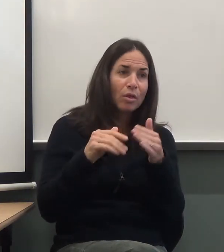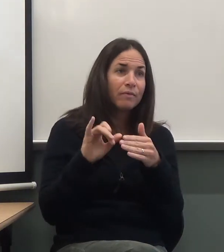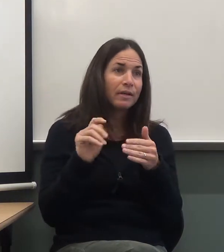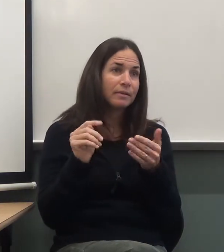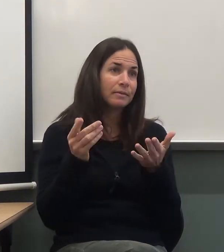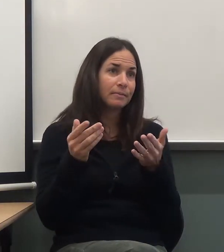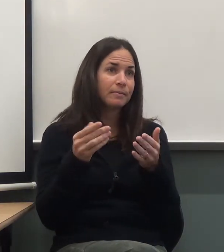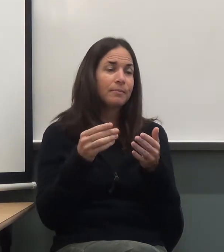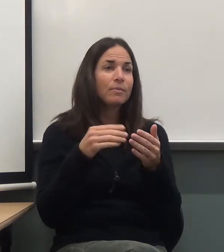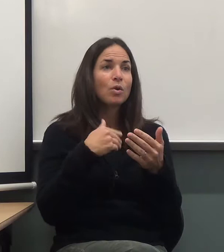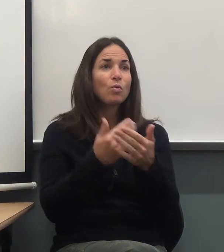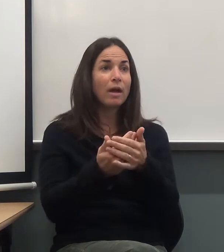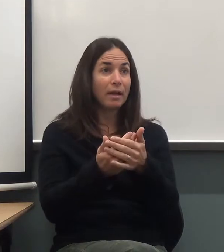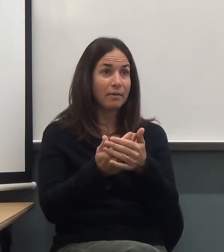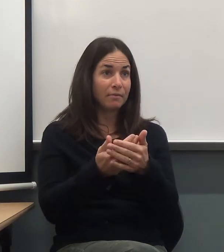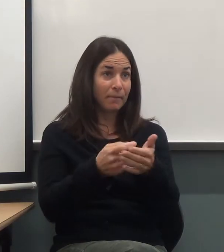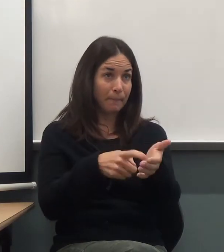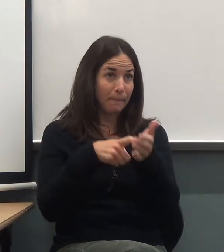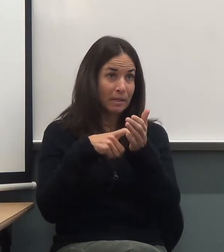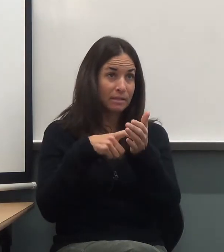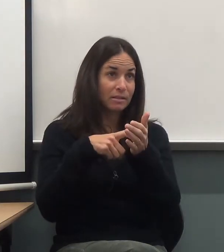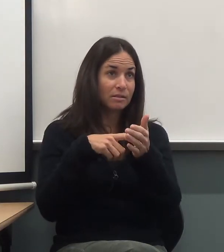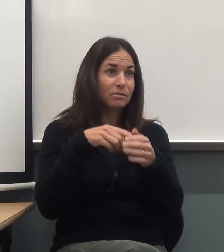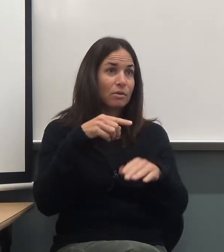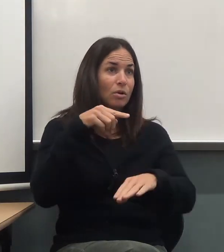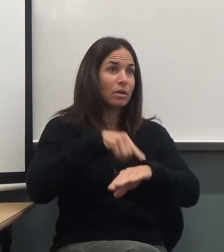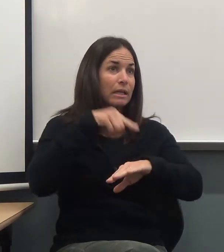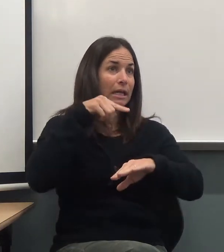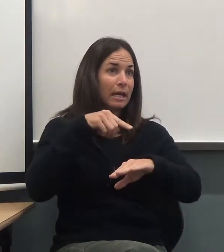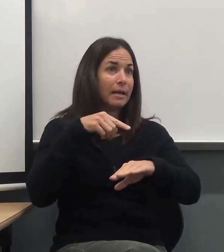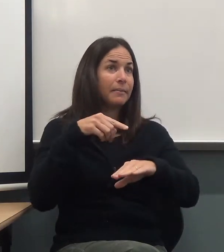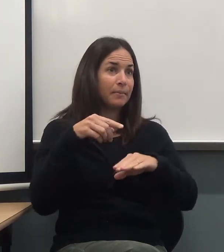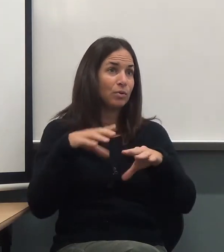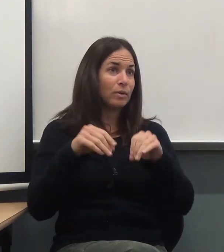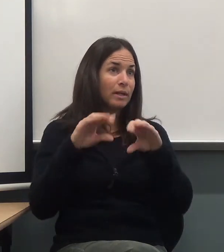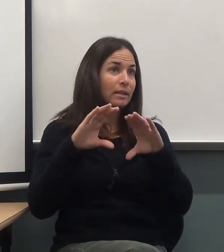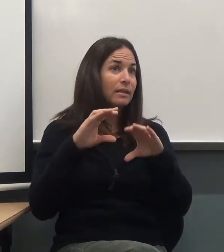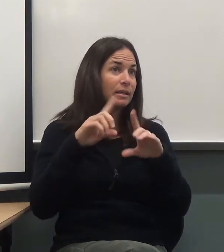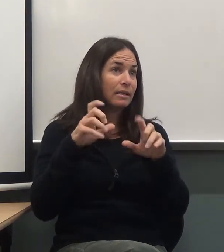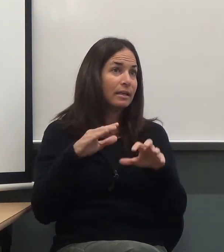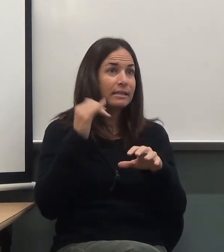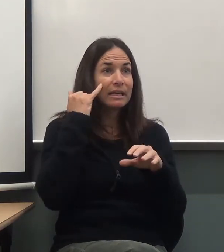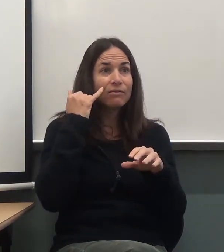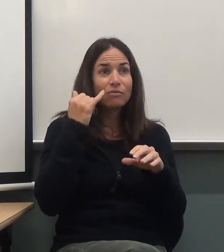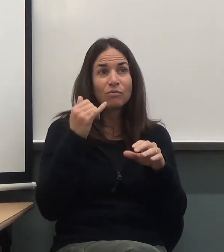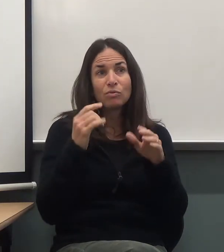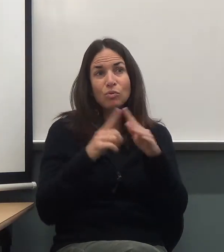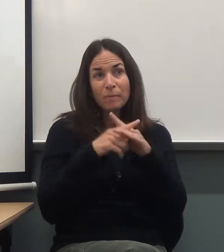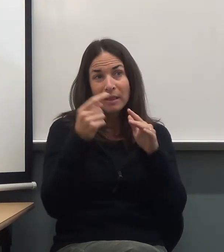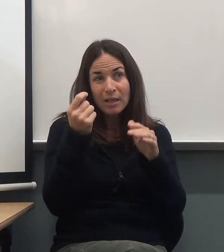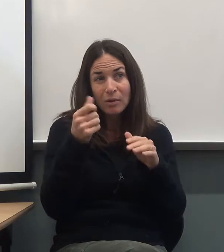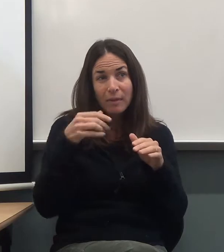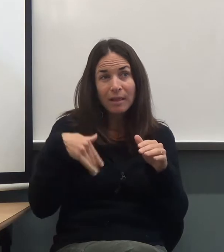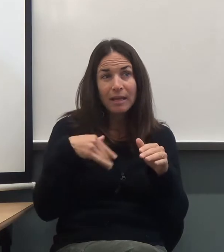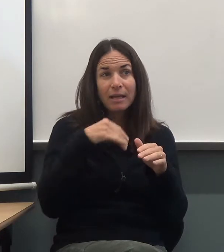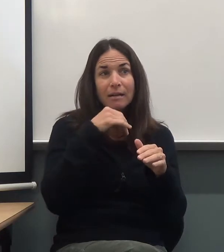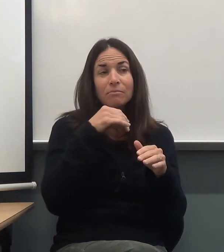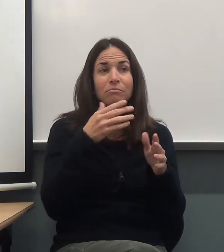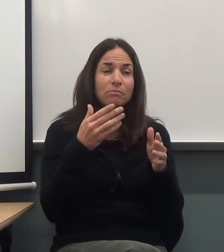must arrive at the correct time to be here to take the test. Okay, so 10:30. If you're a couple minutes late, it's not the end of the world. But if you don't show up, you can't pass the class.